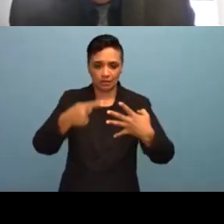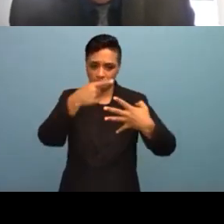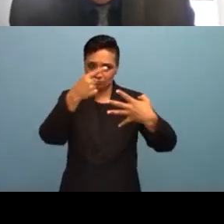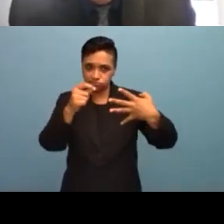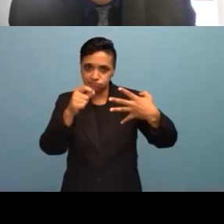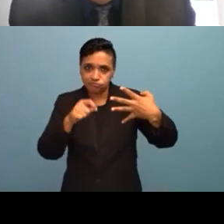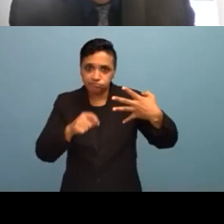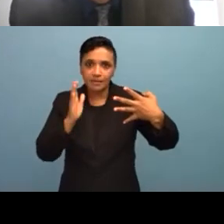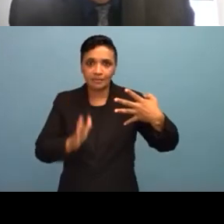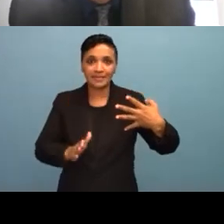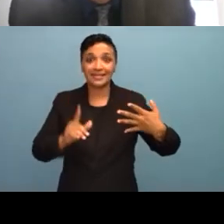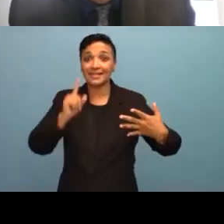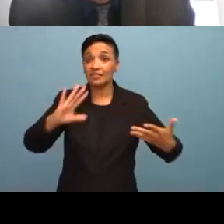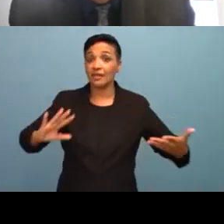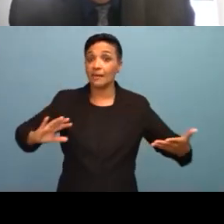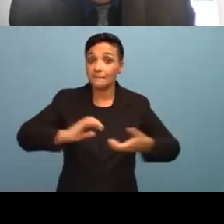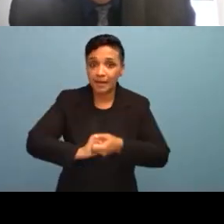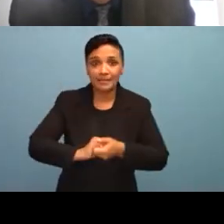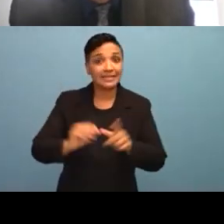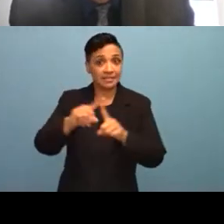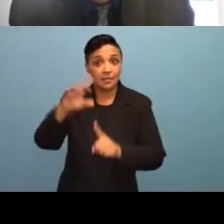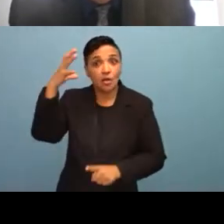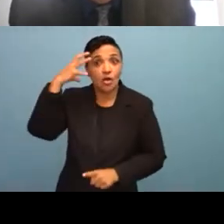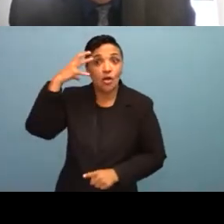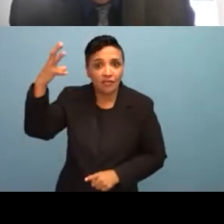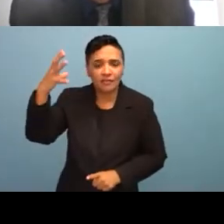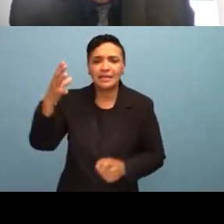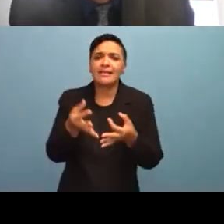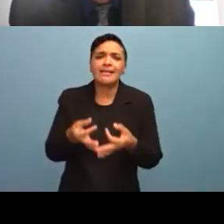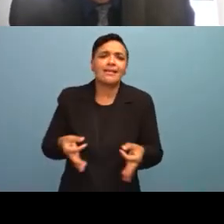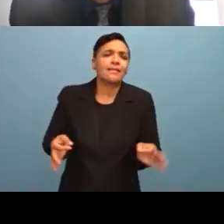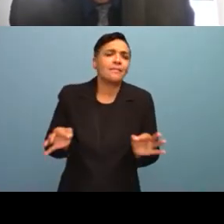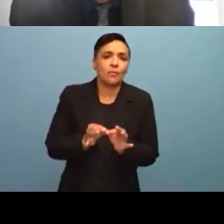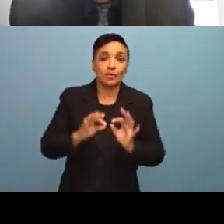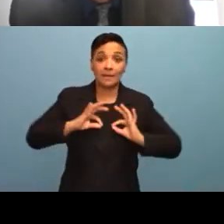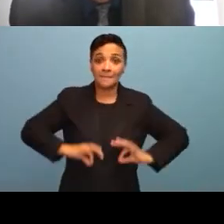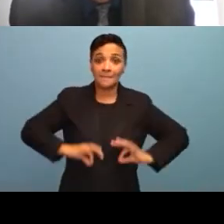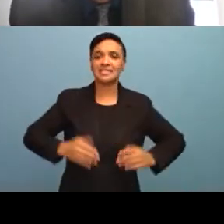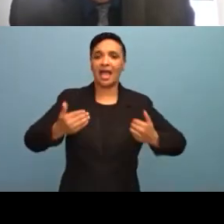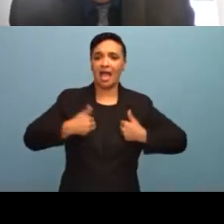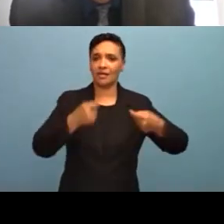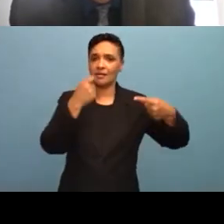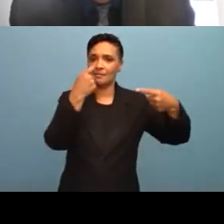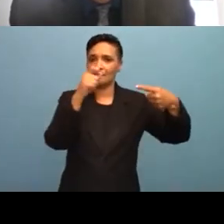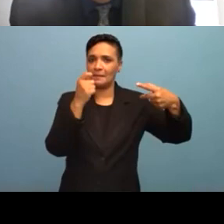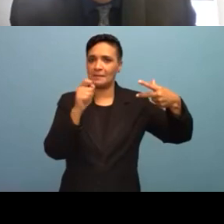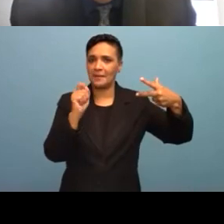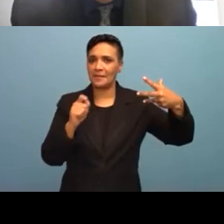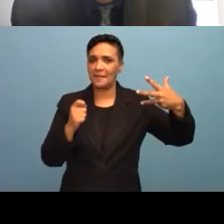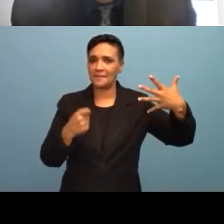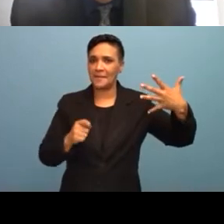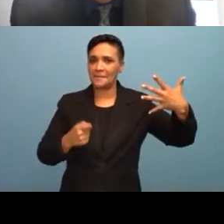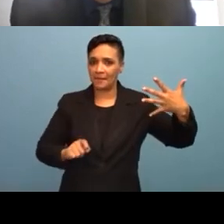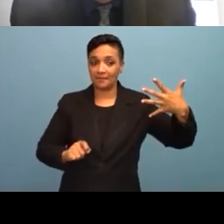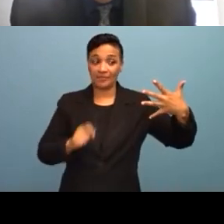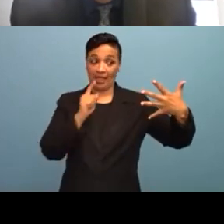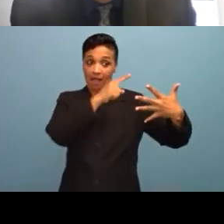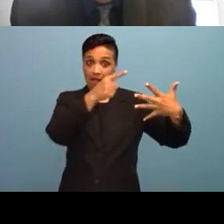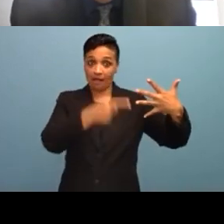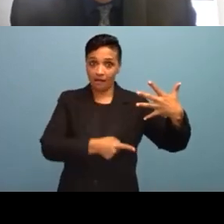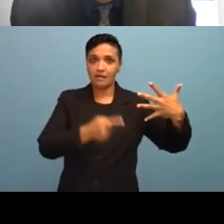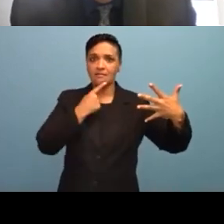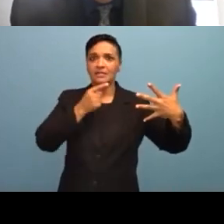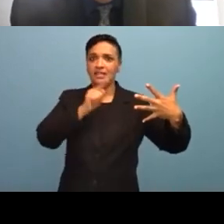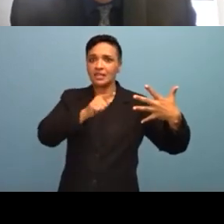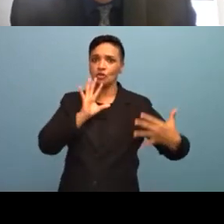in partnerships, even within government. If all the ministries have an indicator, a metric that they are bound to, it helps in really